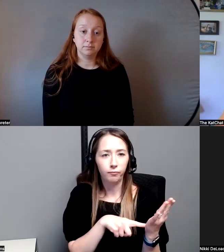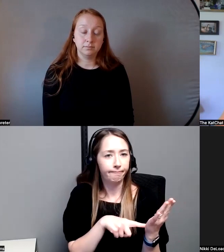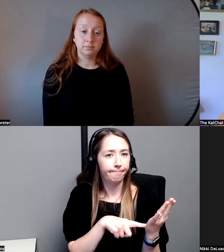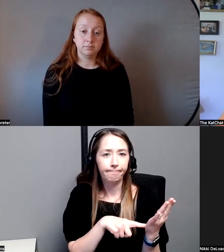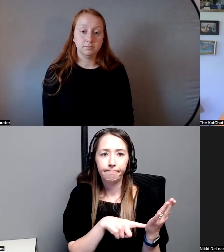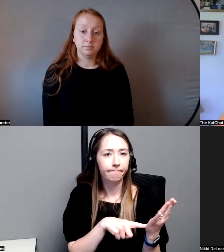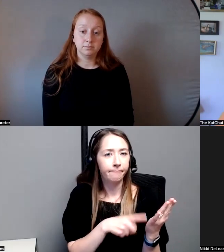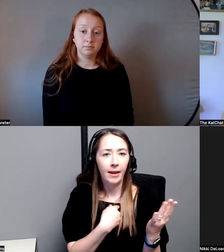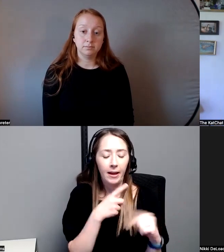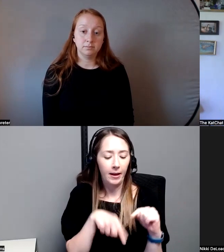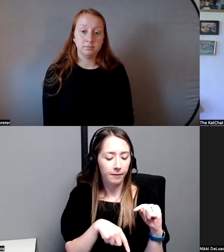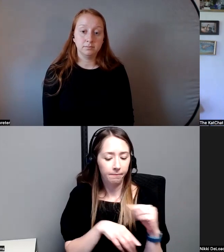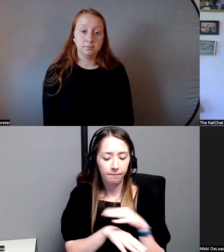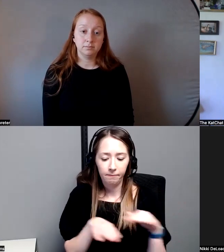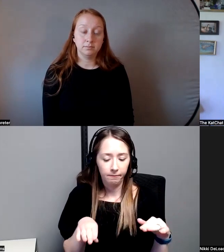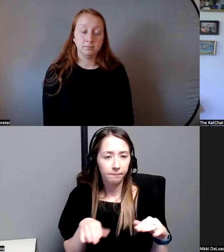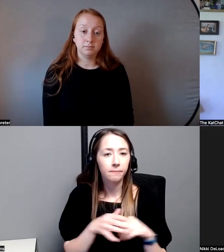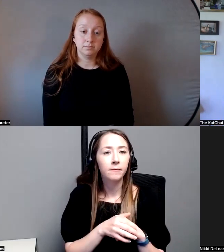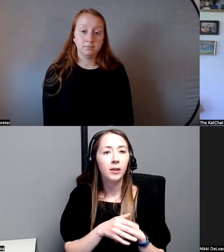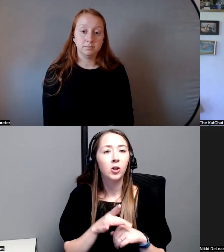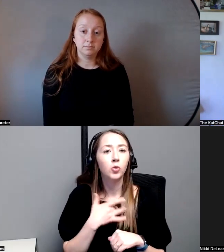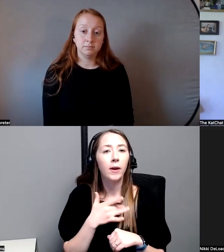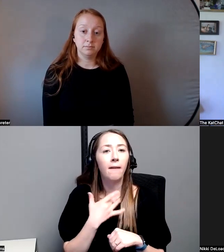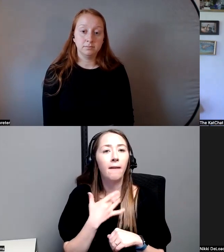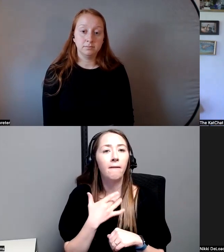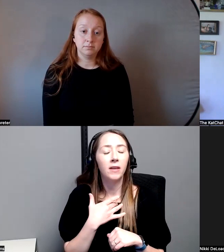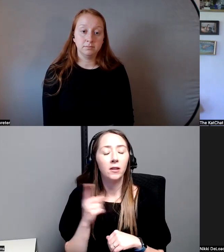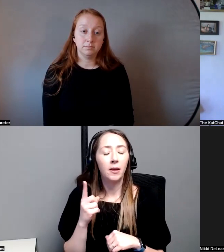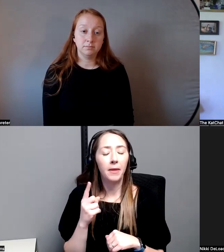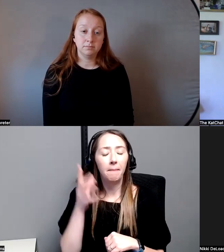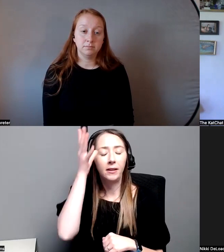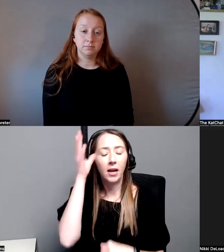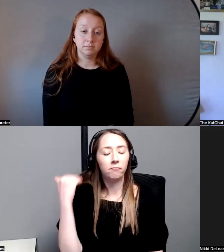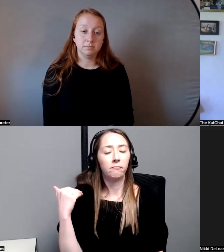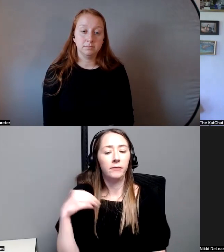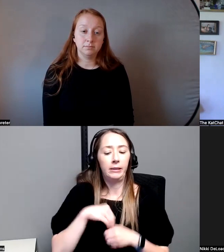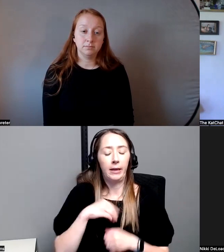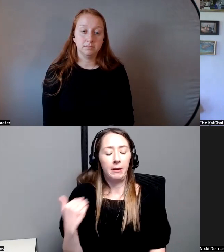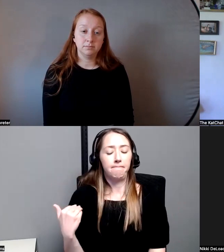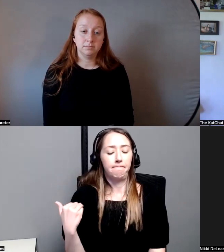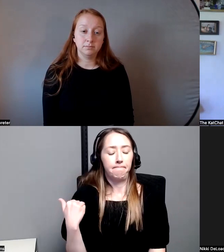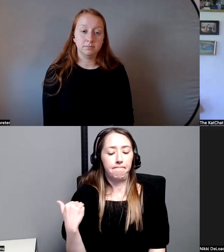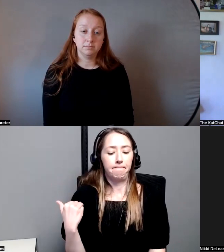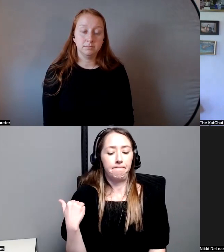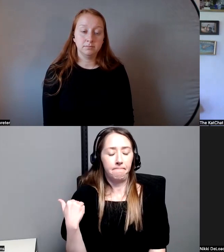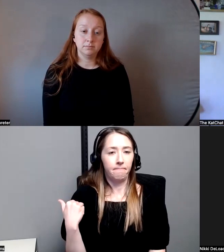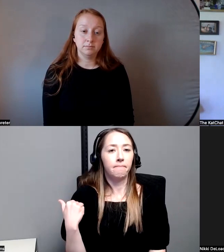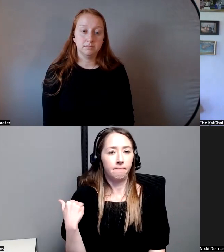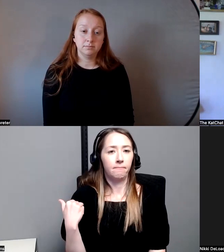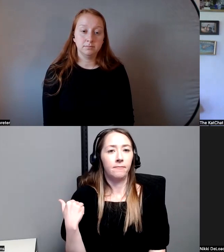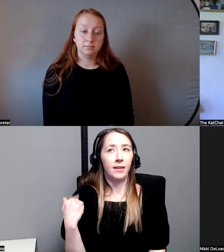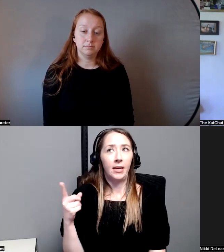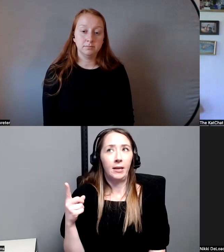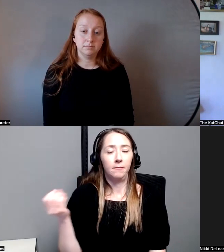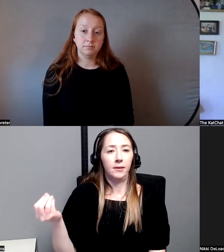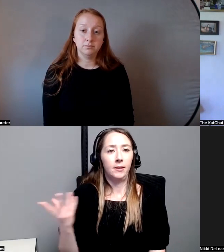I just could feel the tapping on the shoulder of my dad again, and him